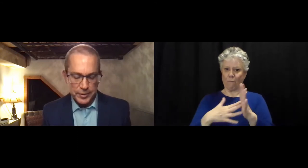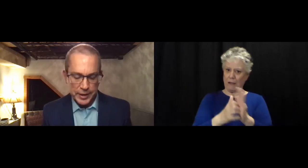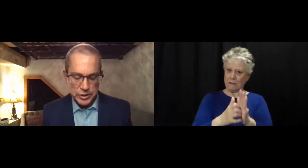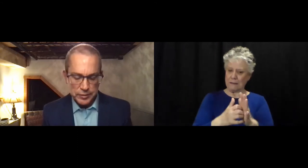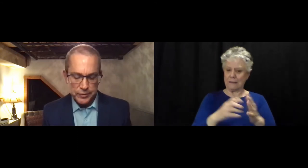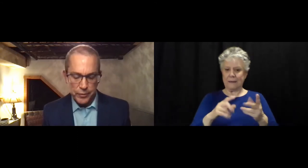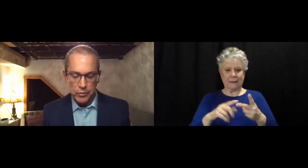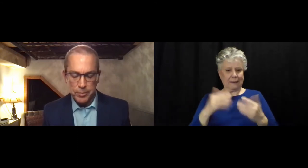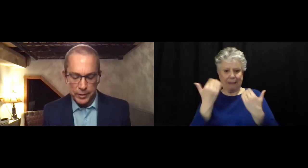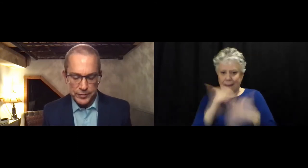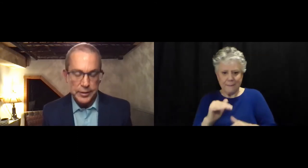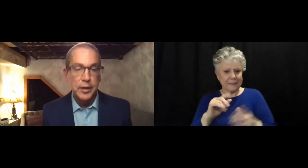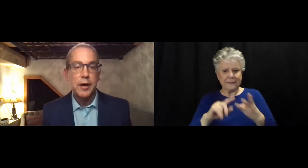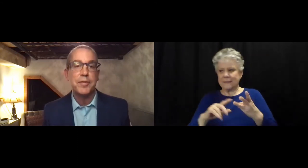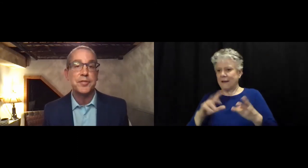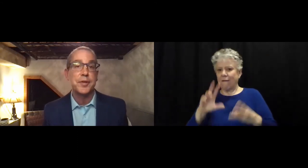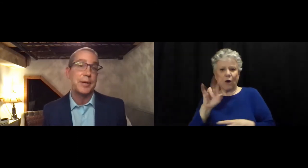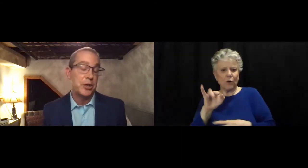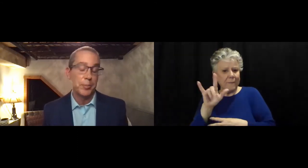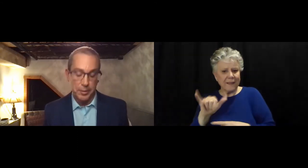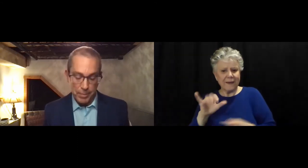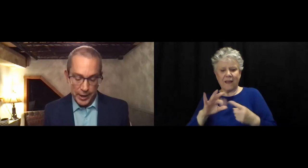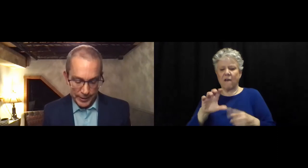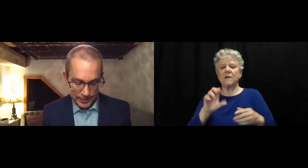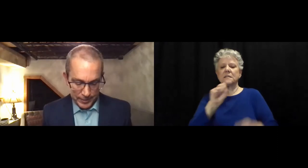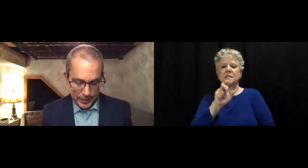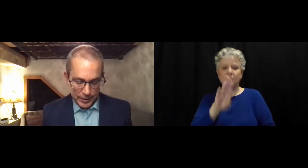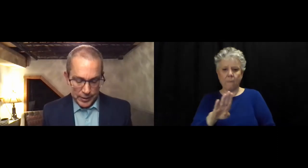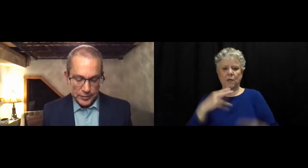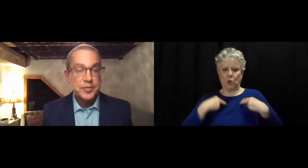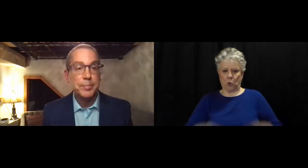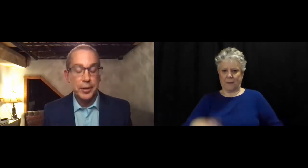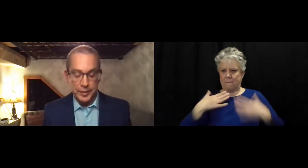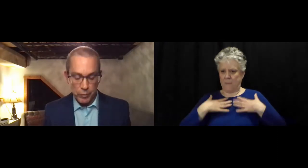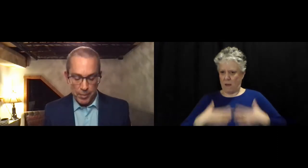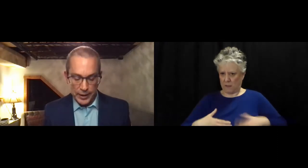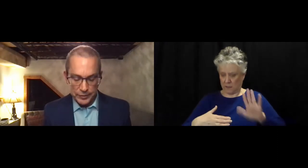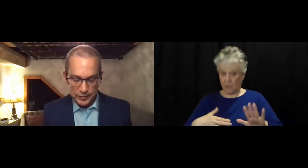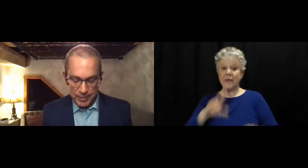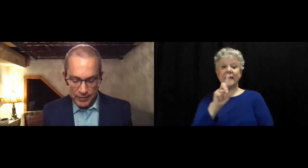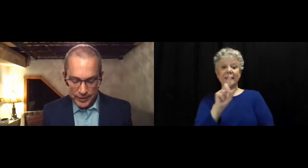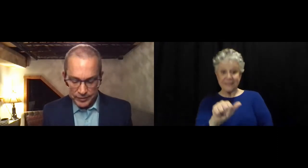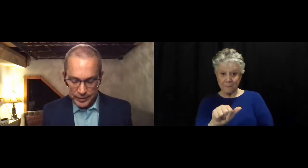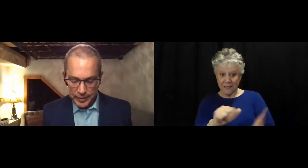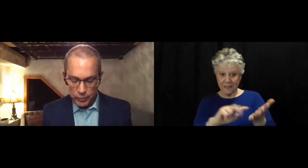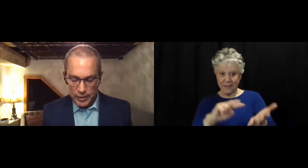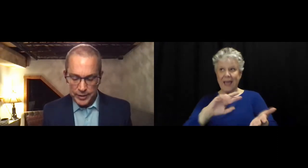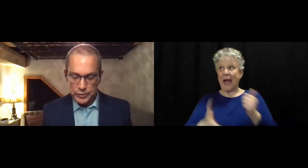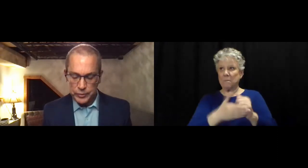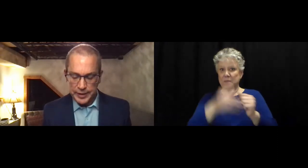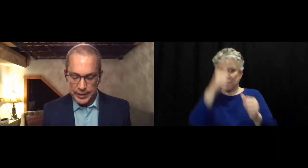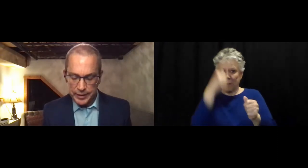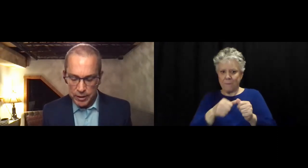the limitations, and vulnerability of the subhuman body. Disability reminds us manifestly that we